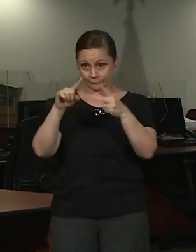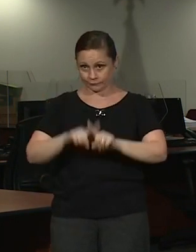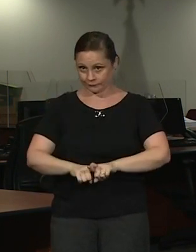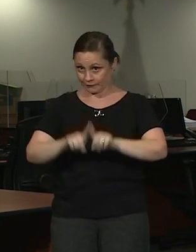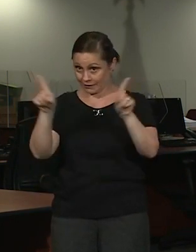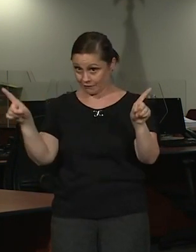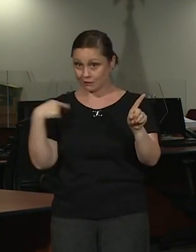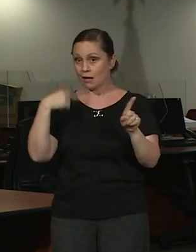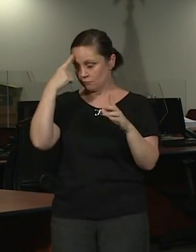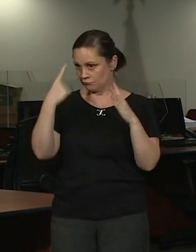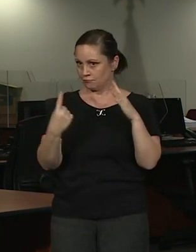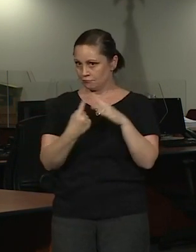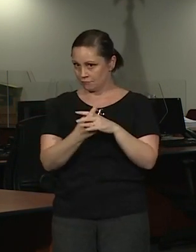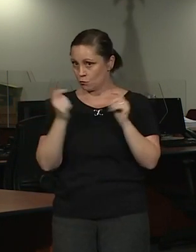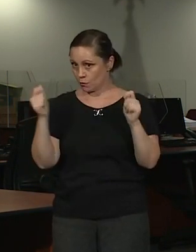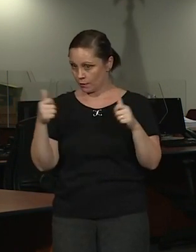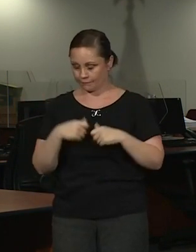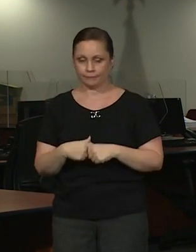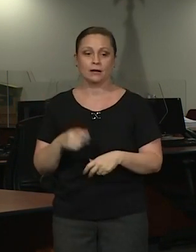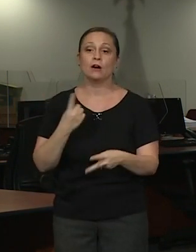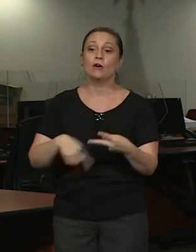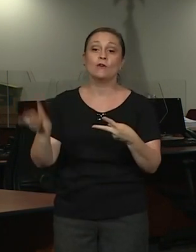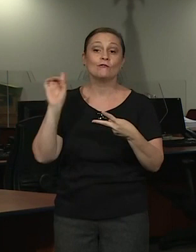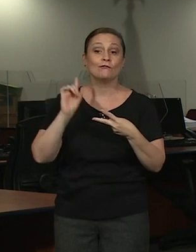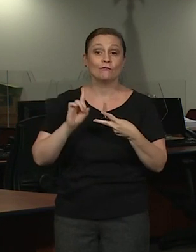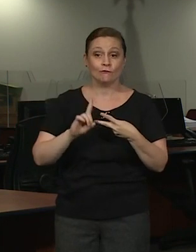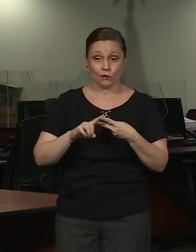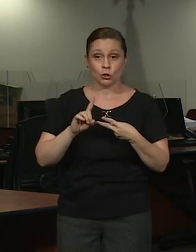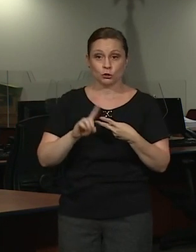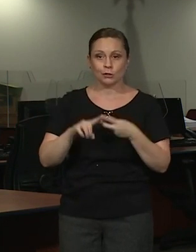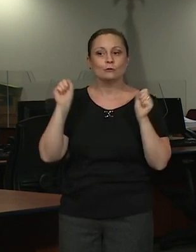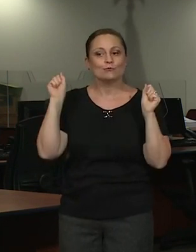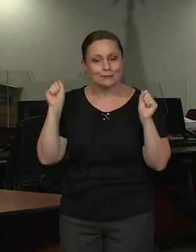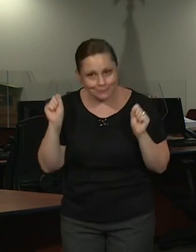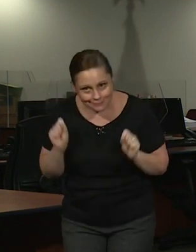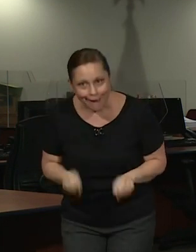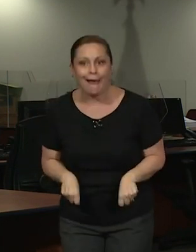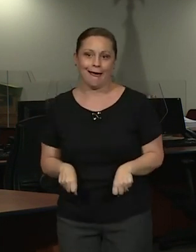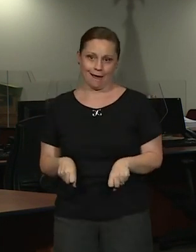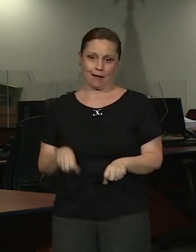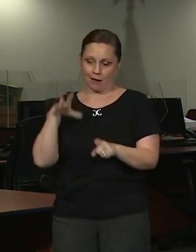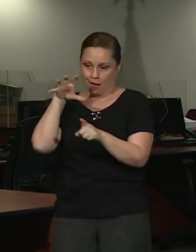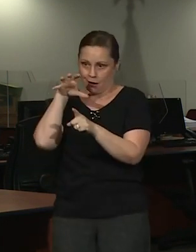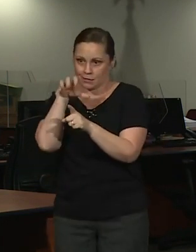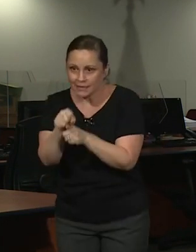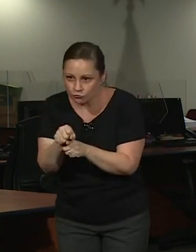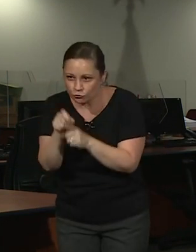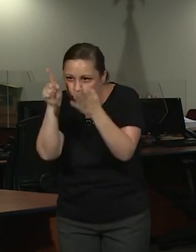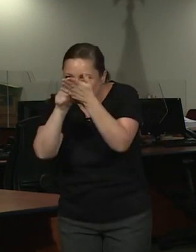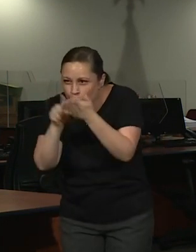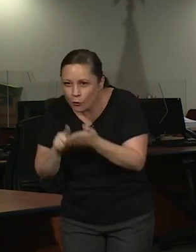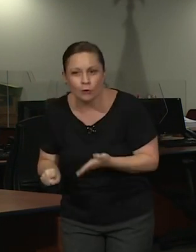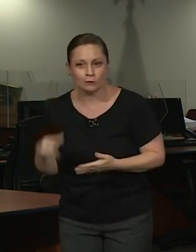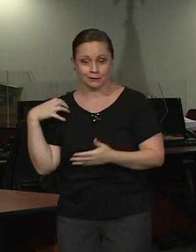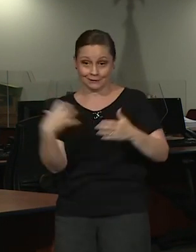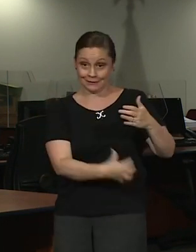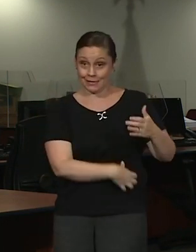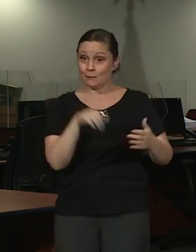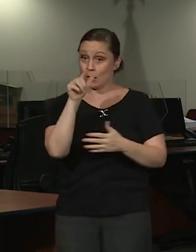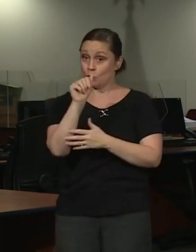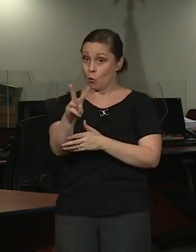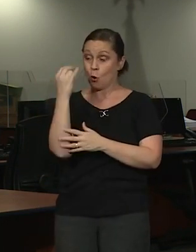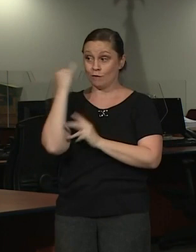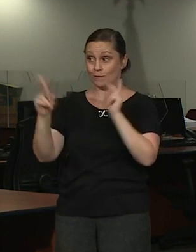differences that I can think of immediately. One is that there was enforceability on the seatbelt laws. And number two, when the